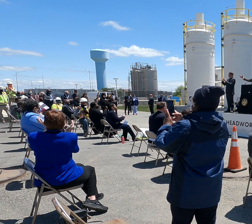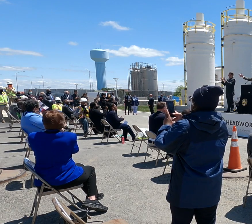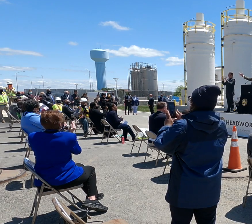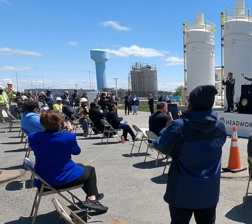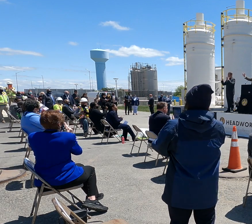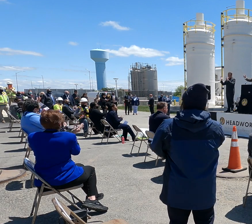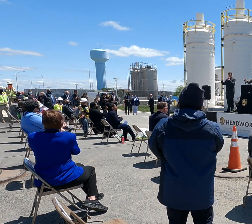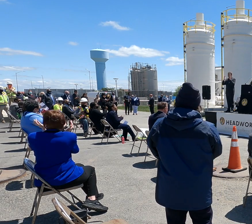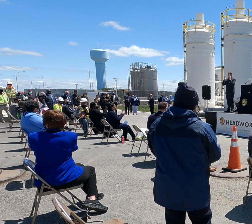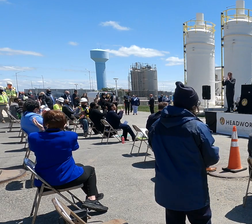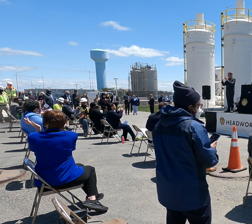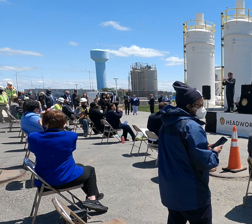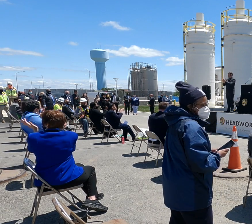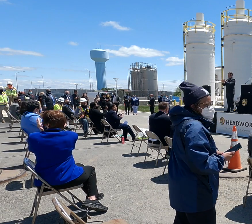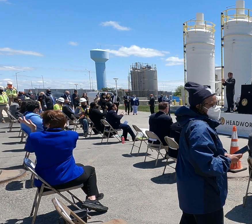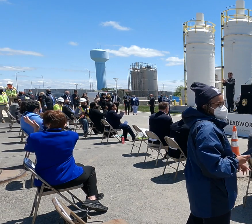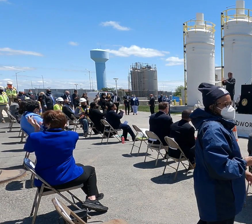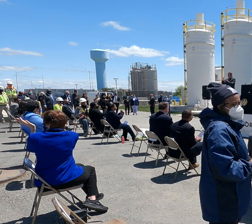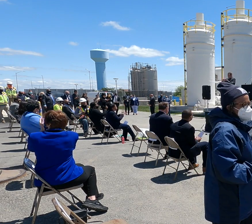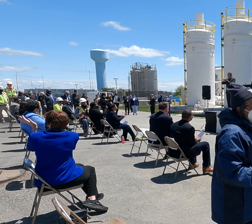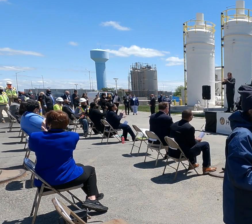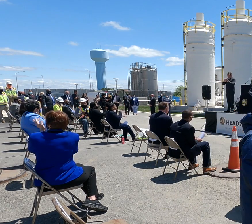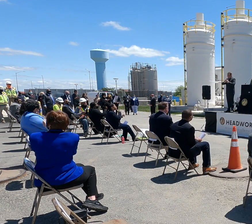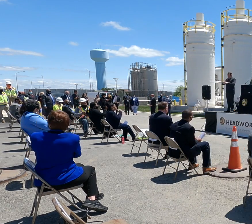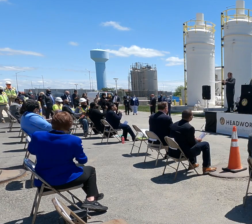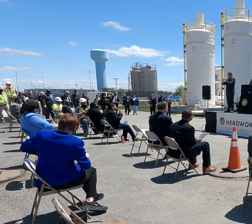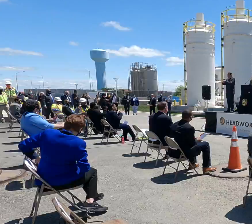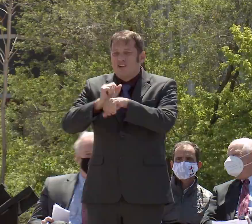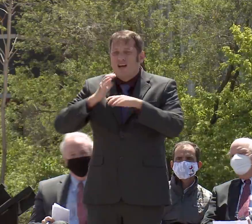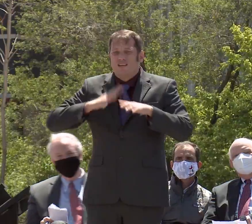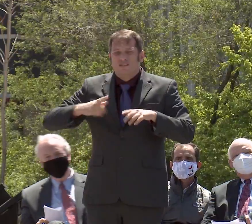our contractors and workers that made this facility happen.